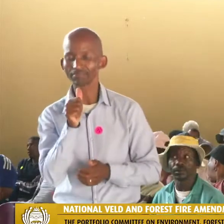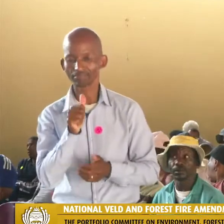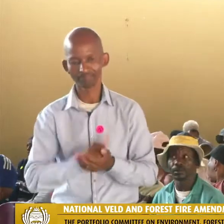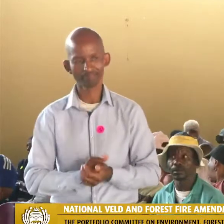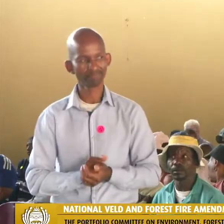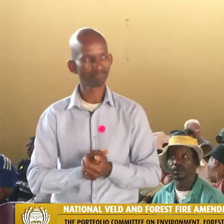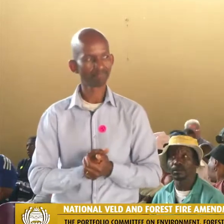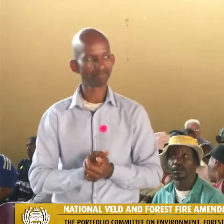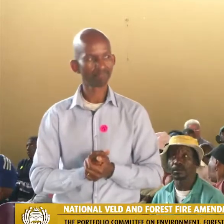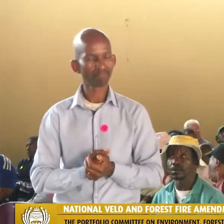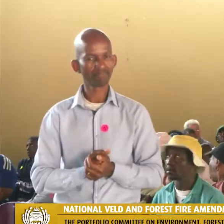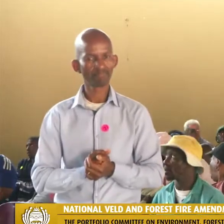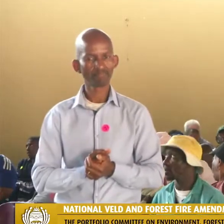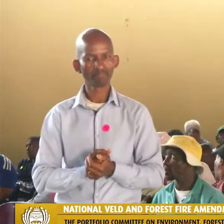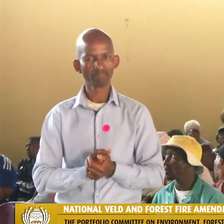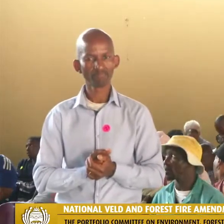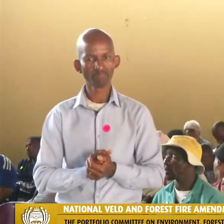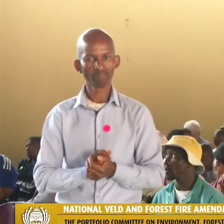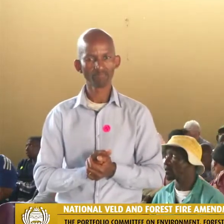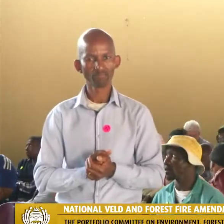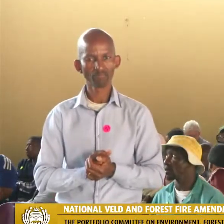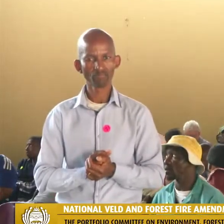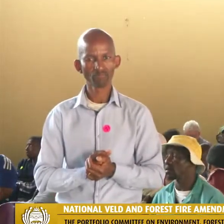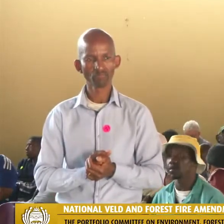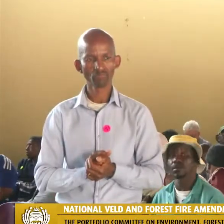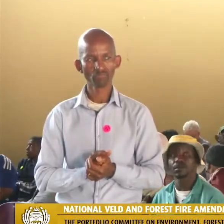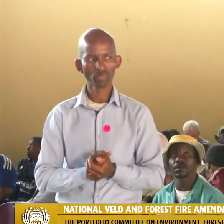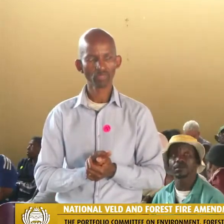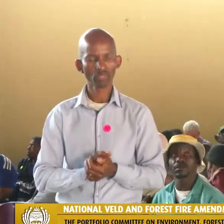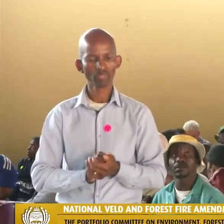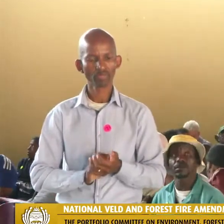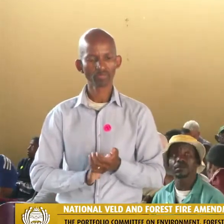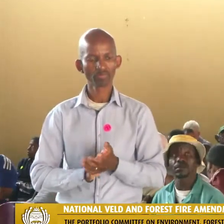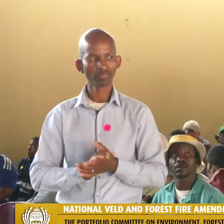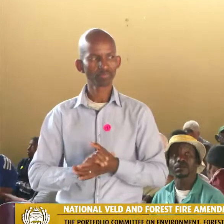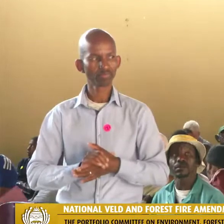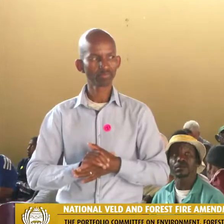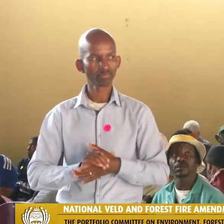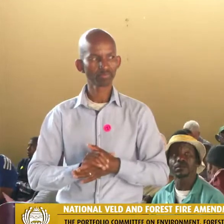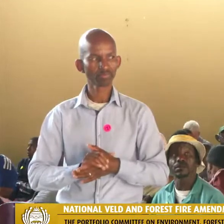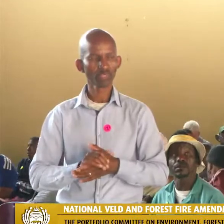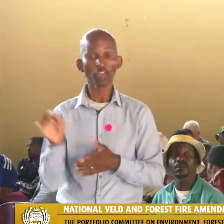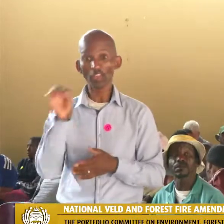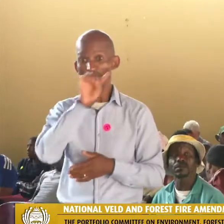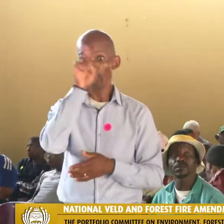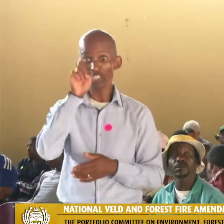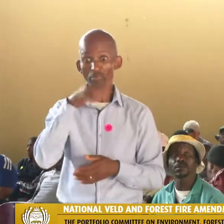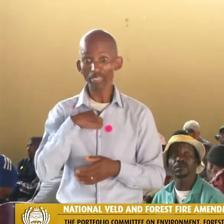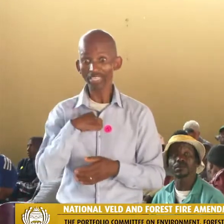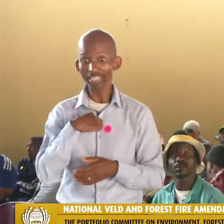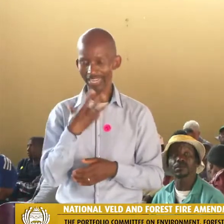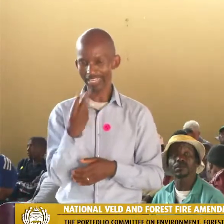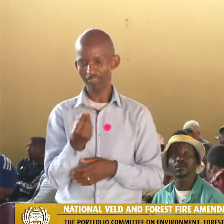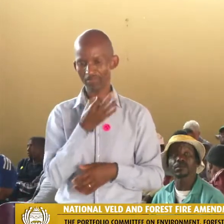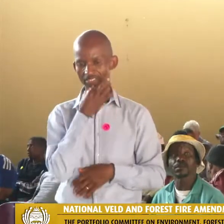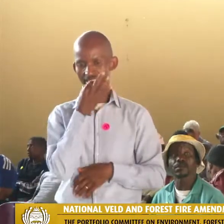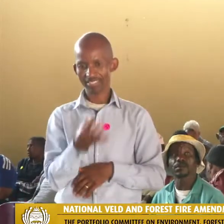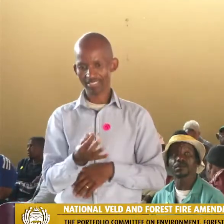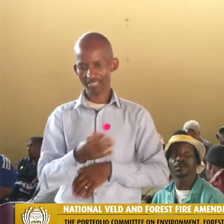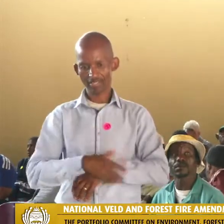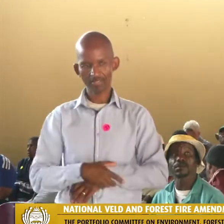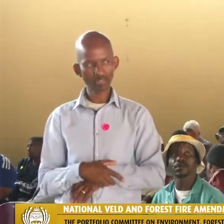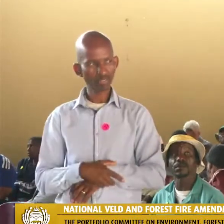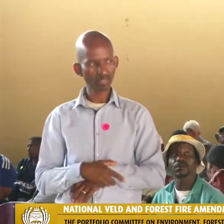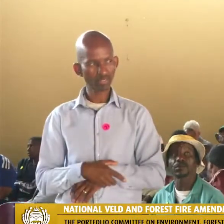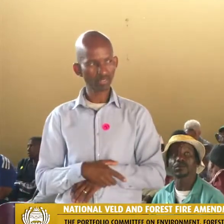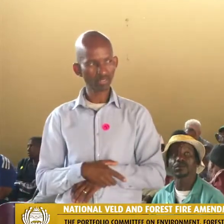deliberately, but in some cases it's a mistake. Umbuzo wami uthi ke ngoku My question